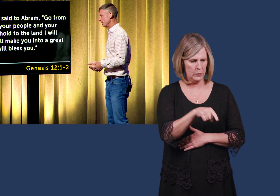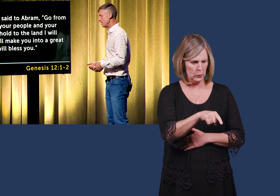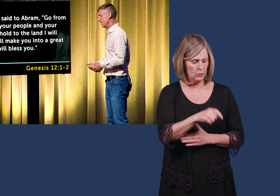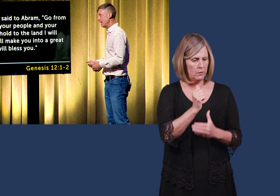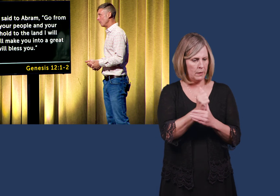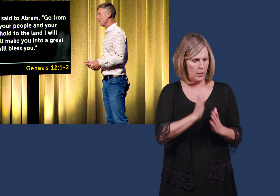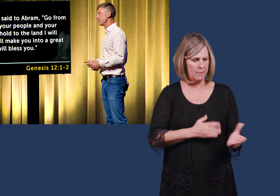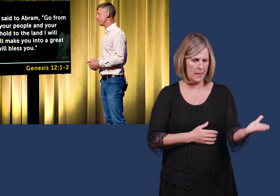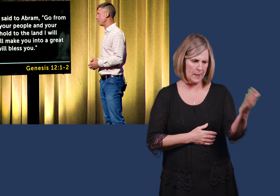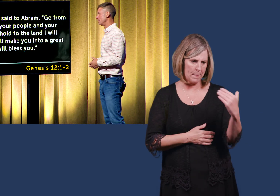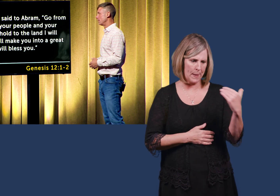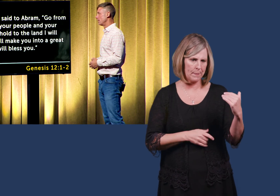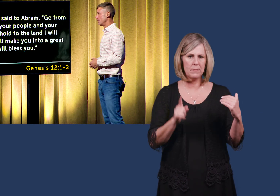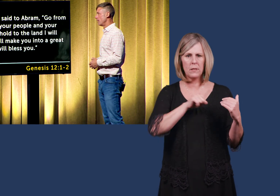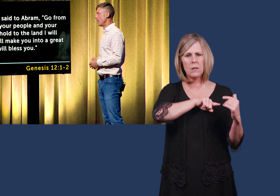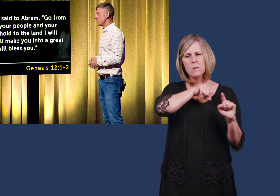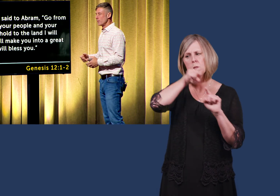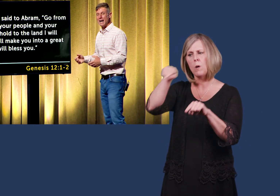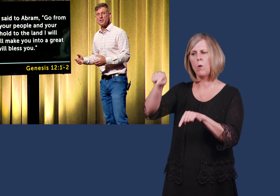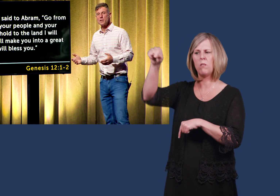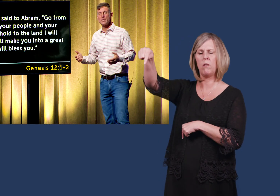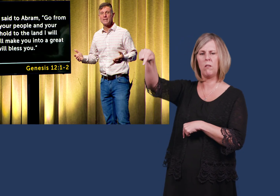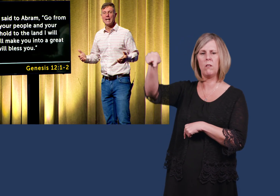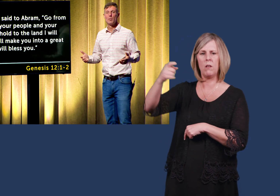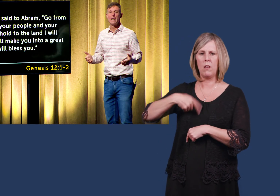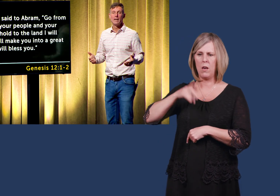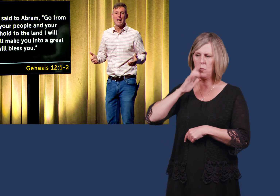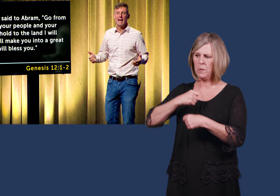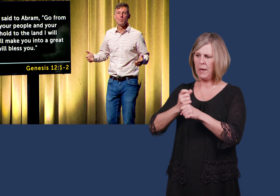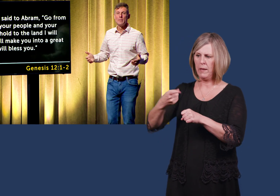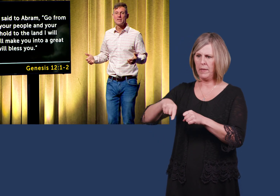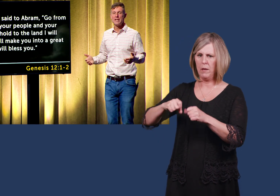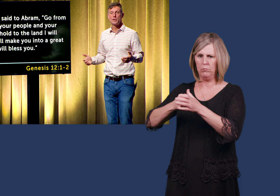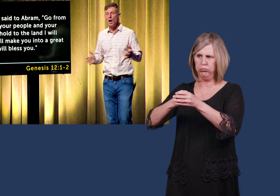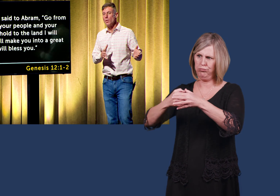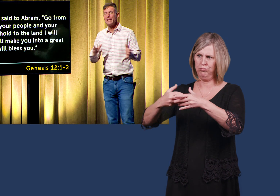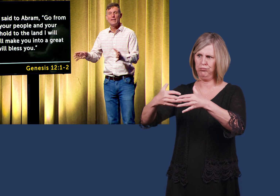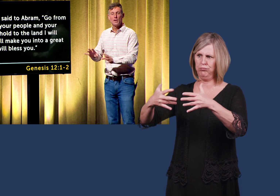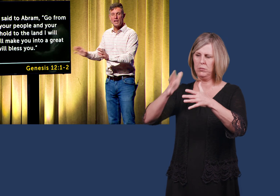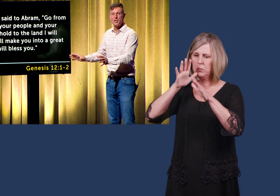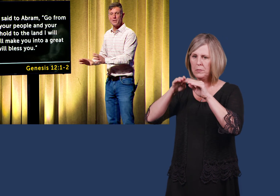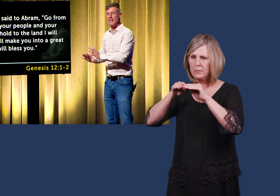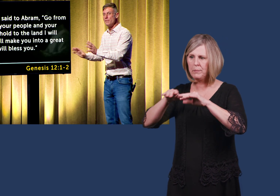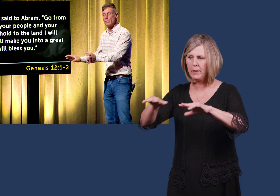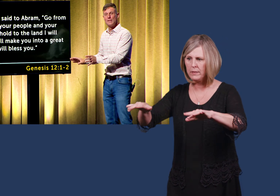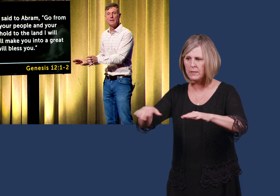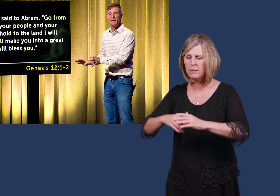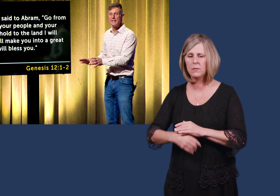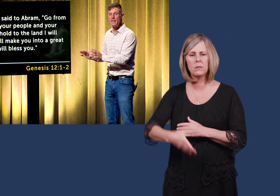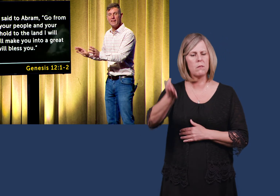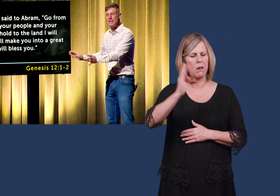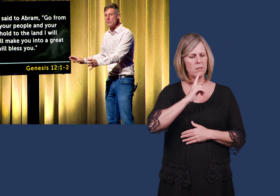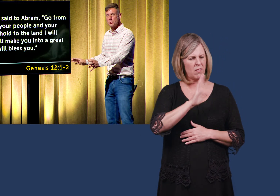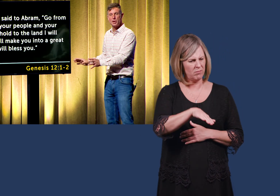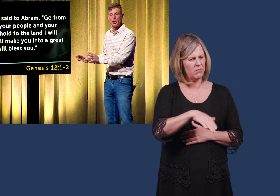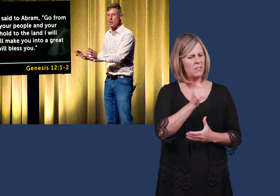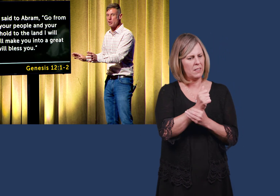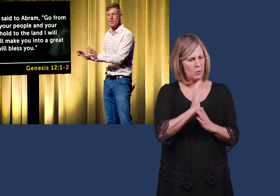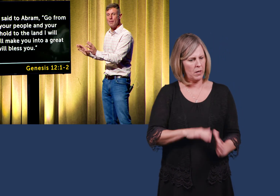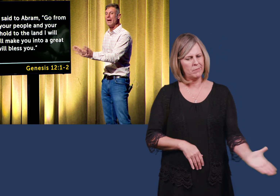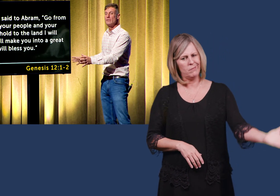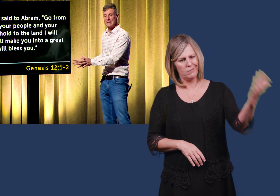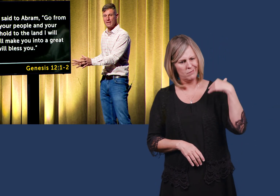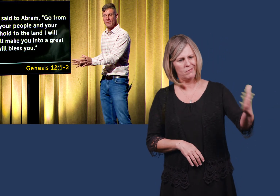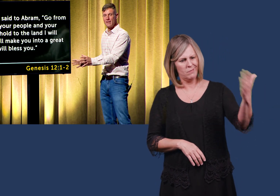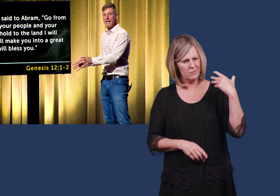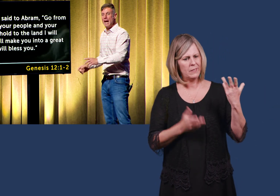nation, and I will bless you." So God shows up to Abram and says, go, leave your country, leave your family, leave your security, your